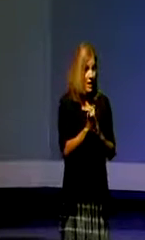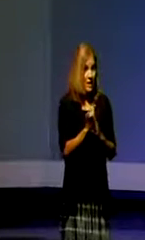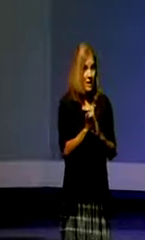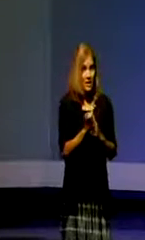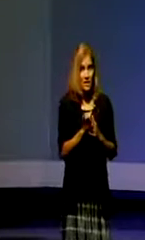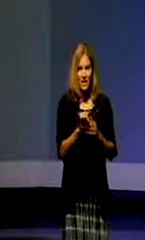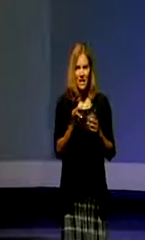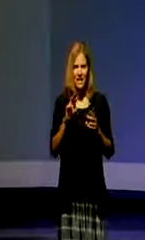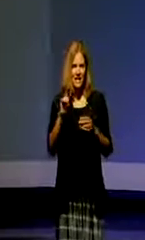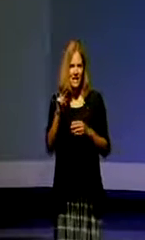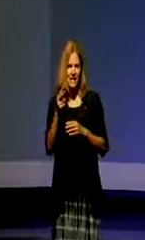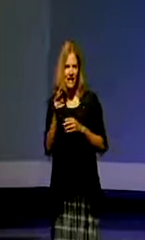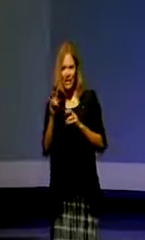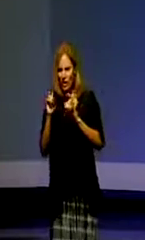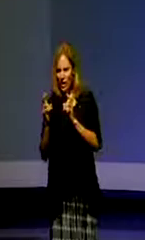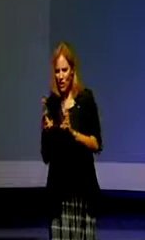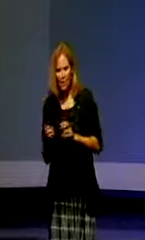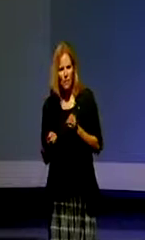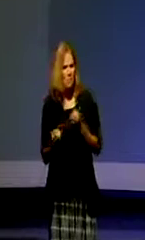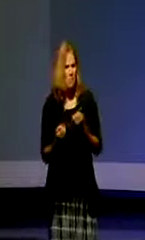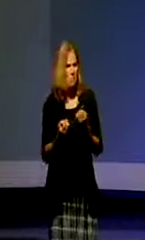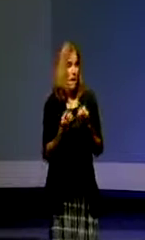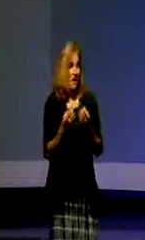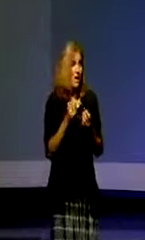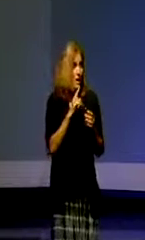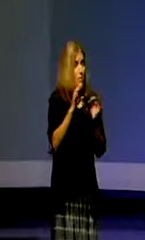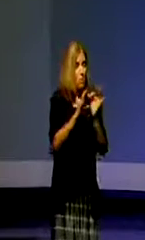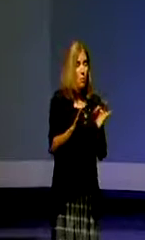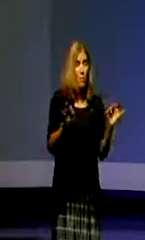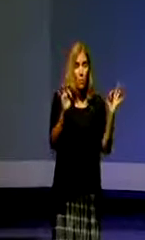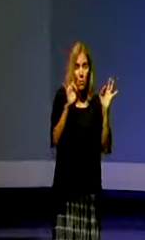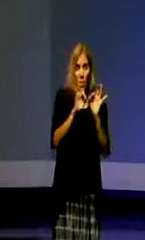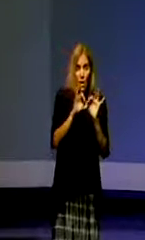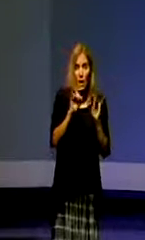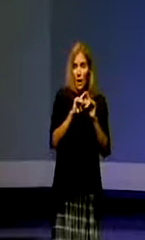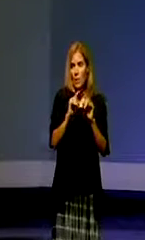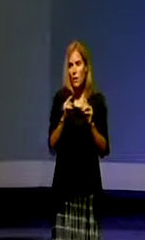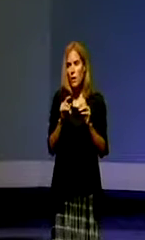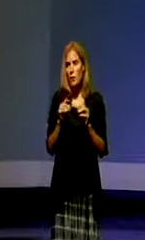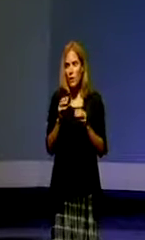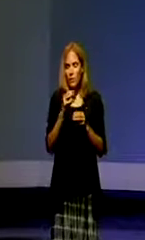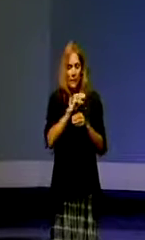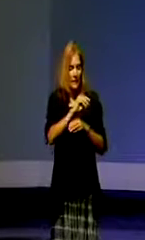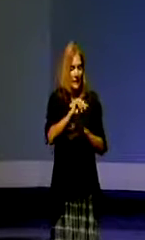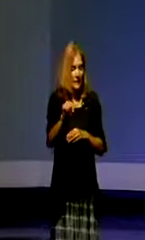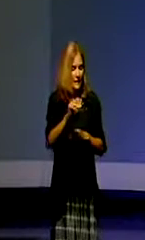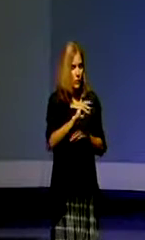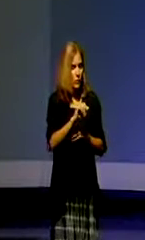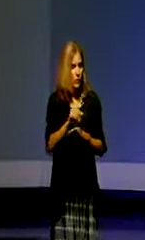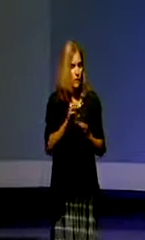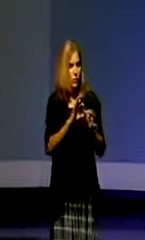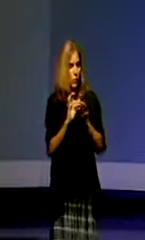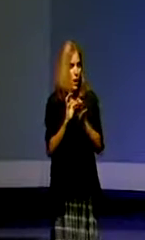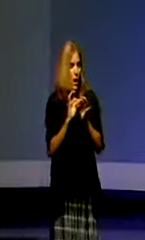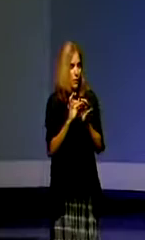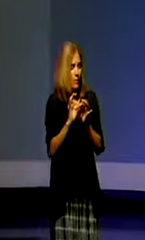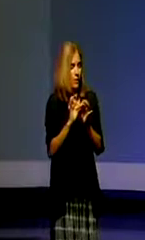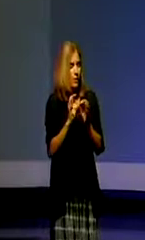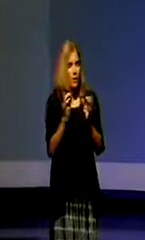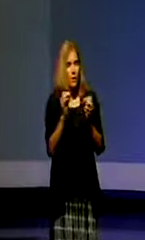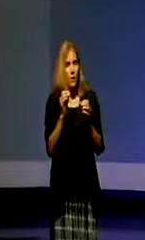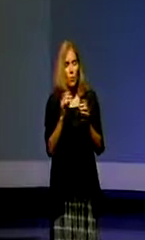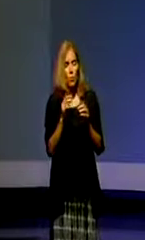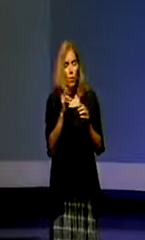become secondary. Many of them are very important. But we plant seeds. We plant seeds cooperatively.